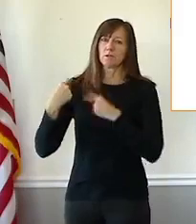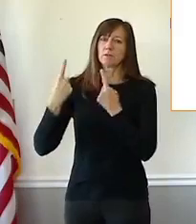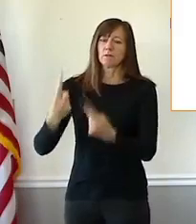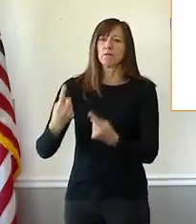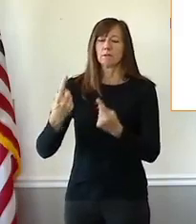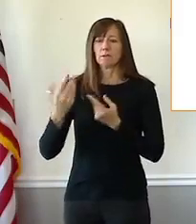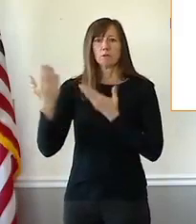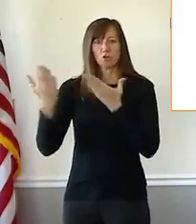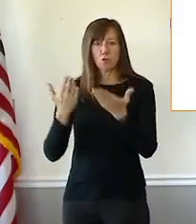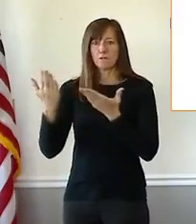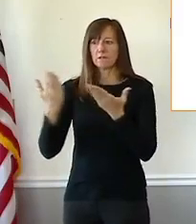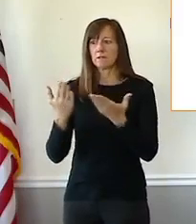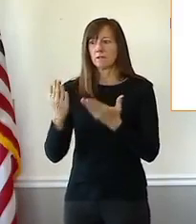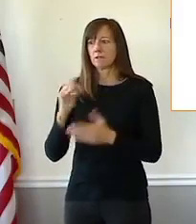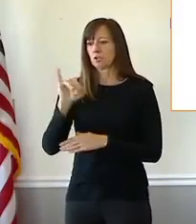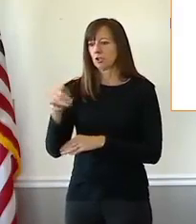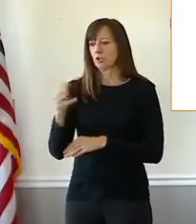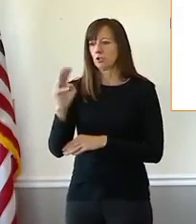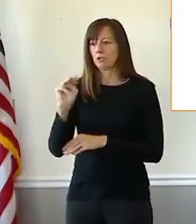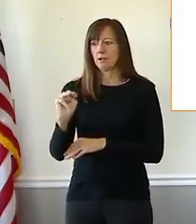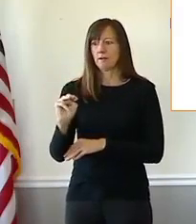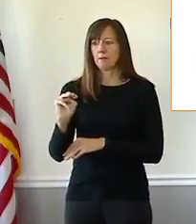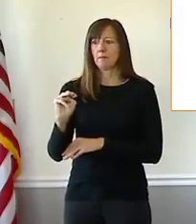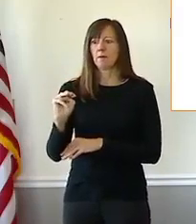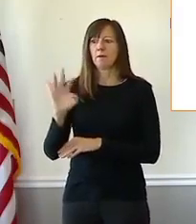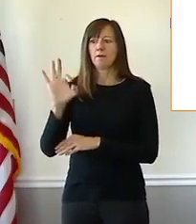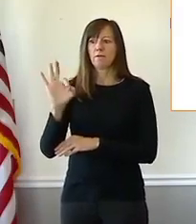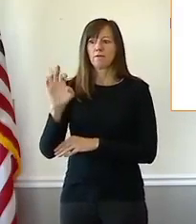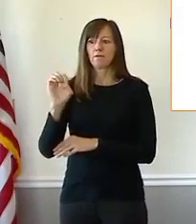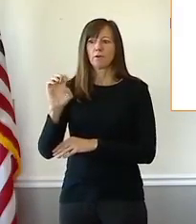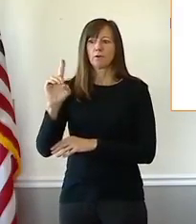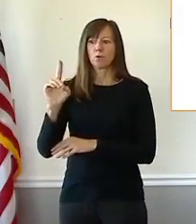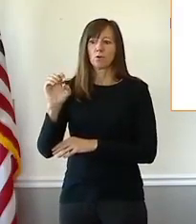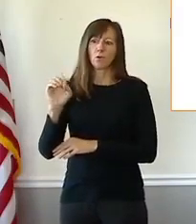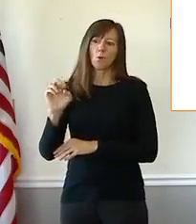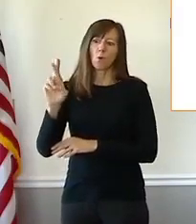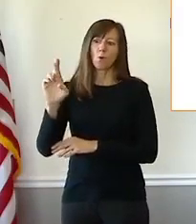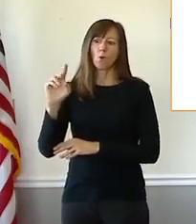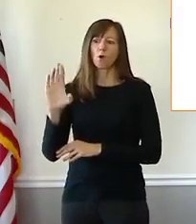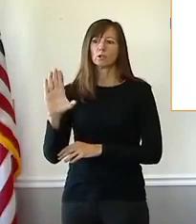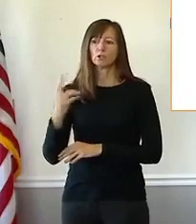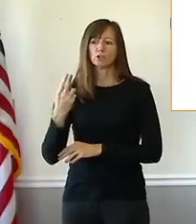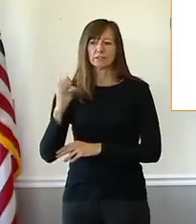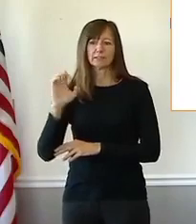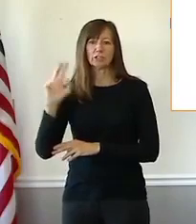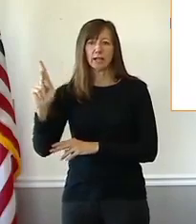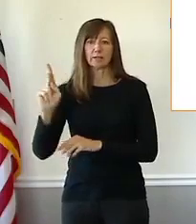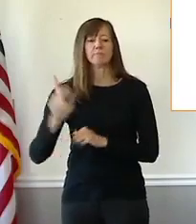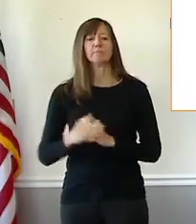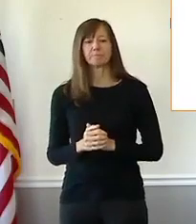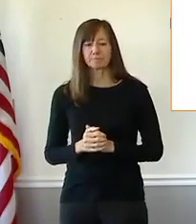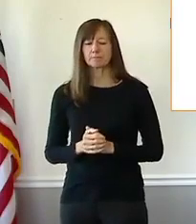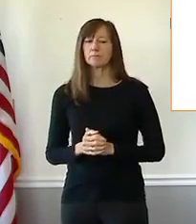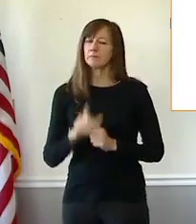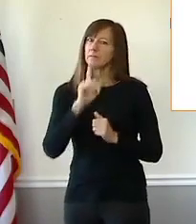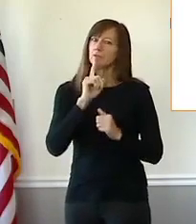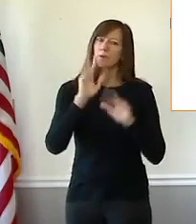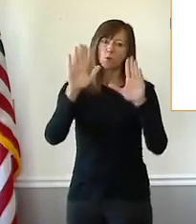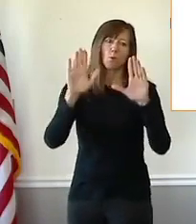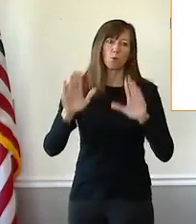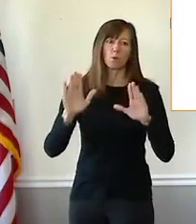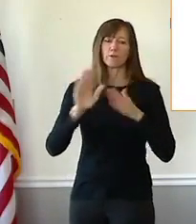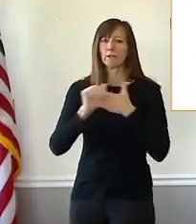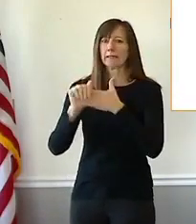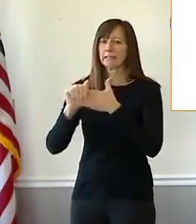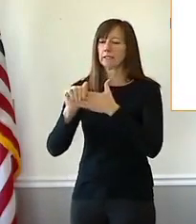Jim has been an honest and decent advisor to me and a great lawyer to Dutchess County, and has led the county